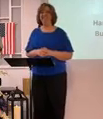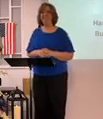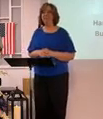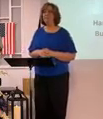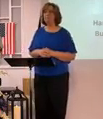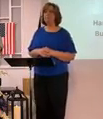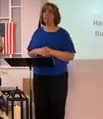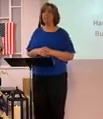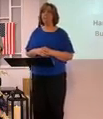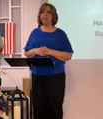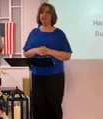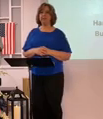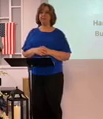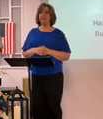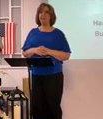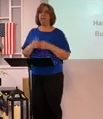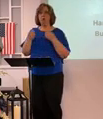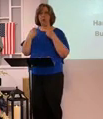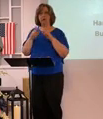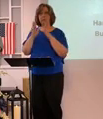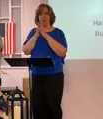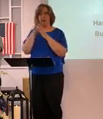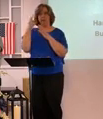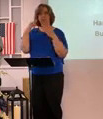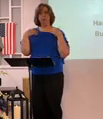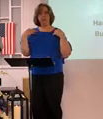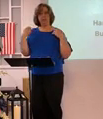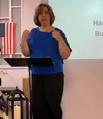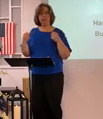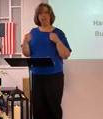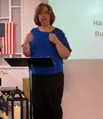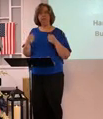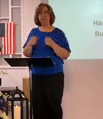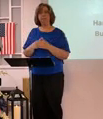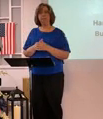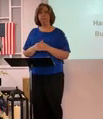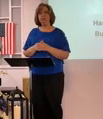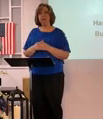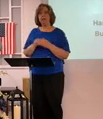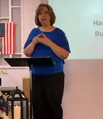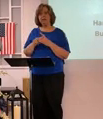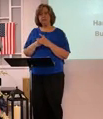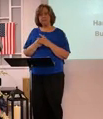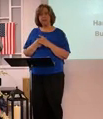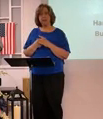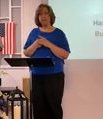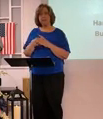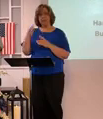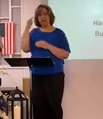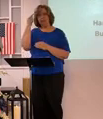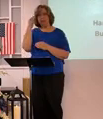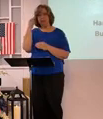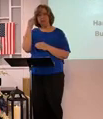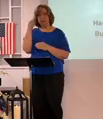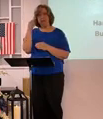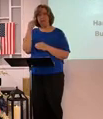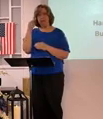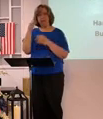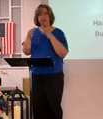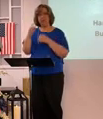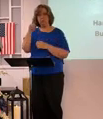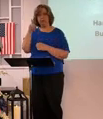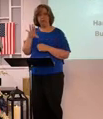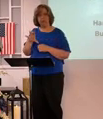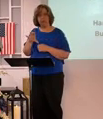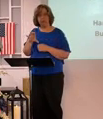yeah, but while I was praying for healing, I'm like, I started getting to the point like, well, if he's 100% healed with